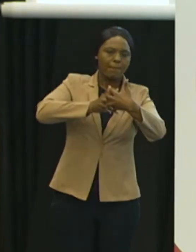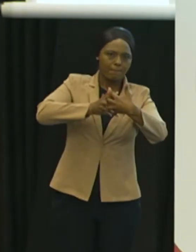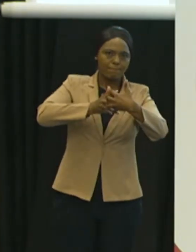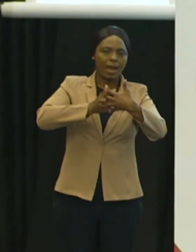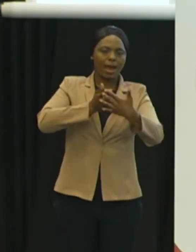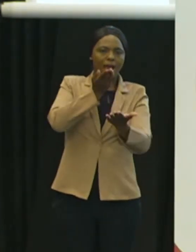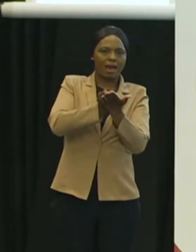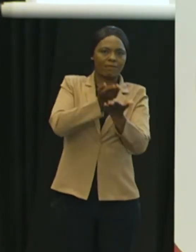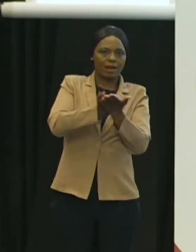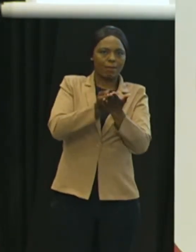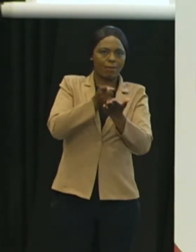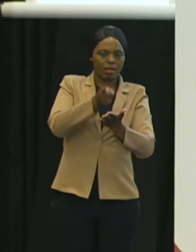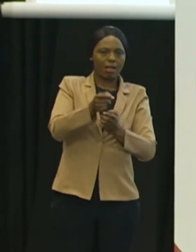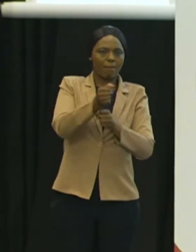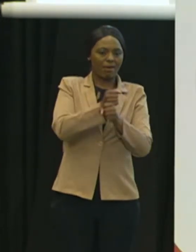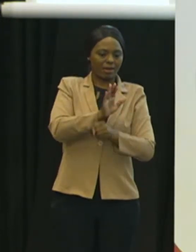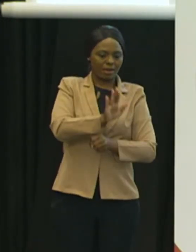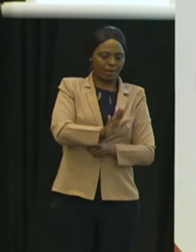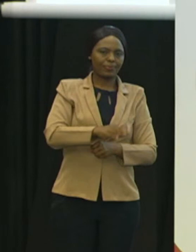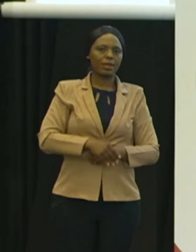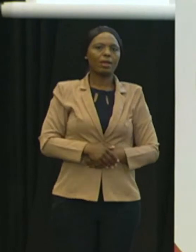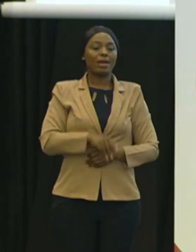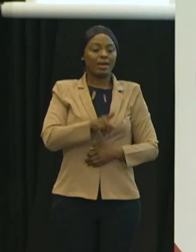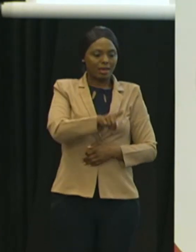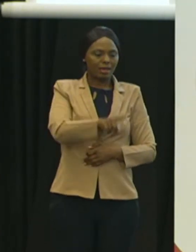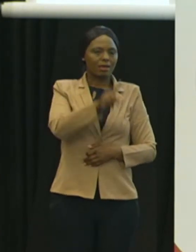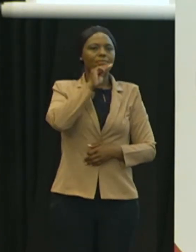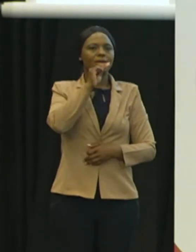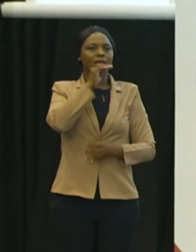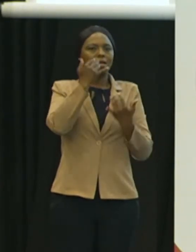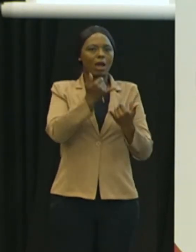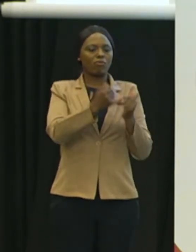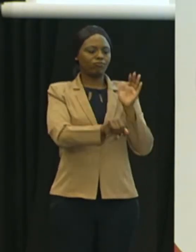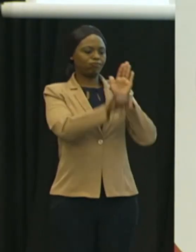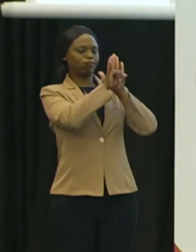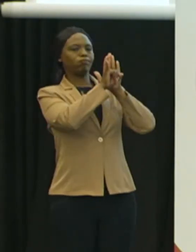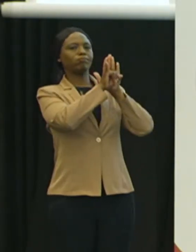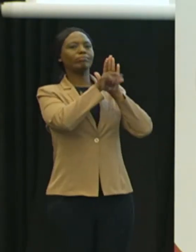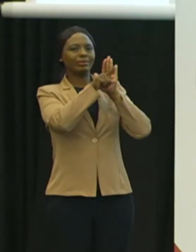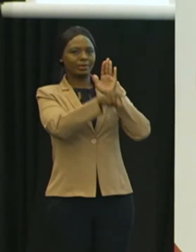centers of excellence will be also used as sort of like a benchmark for other facilities who will then